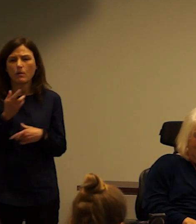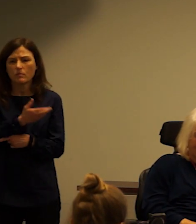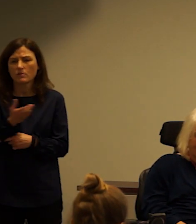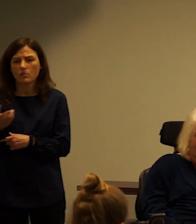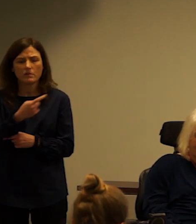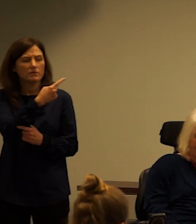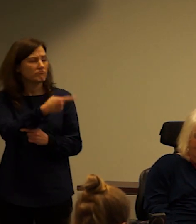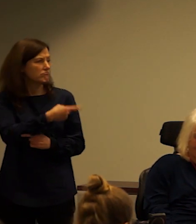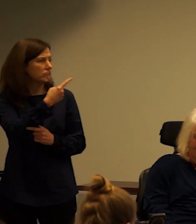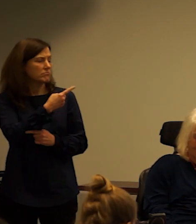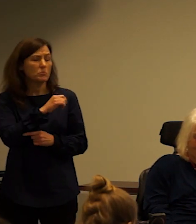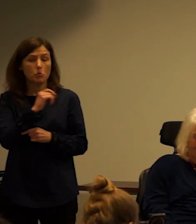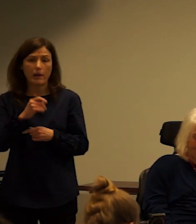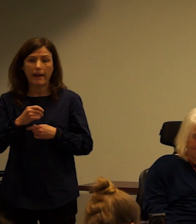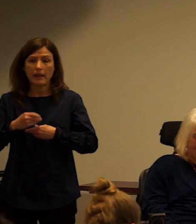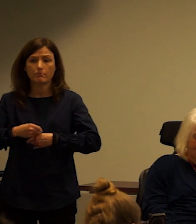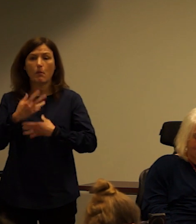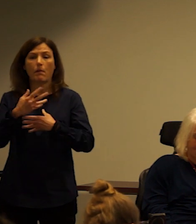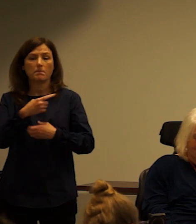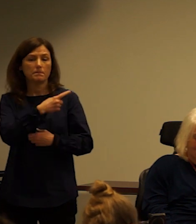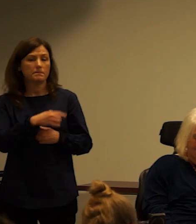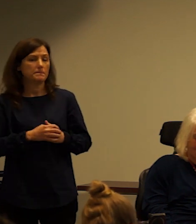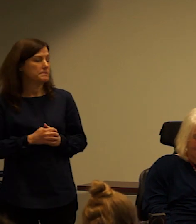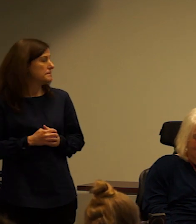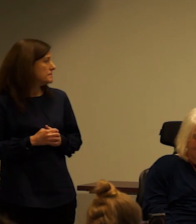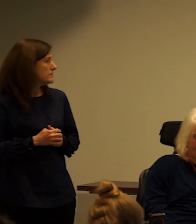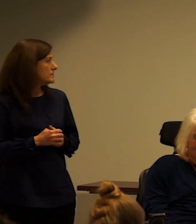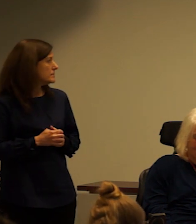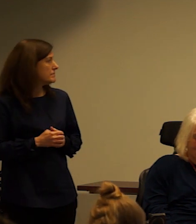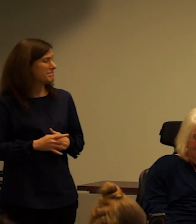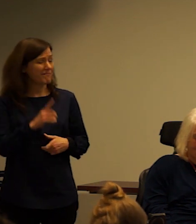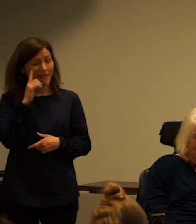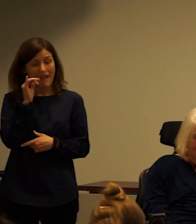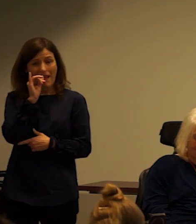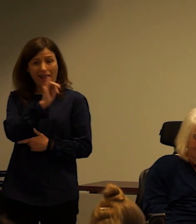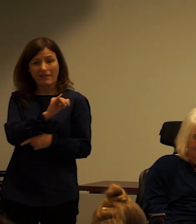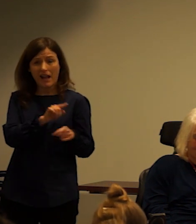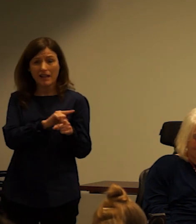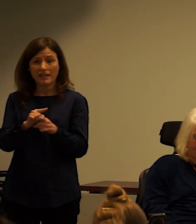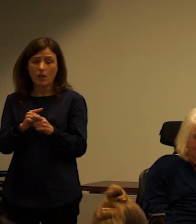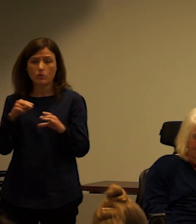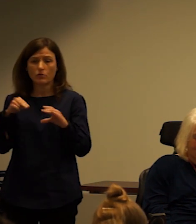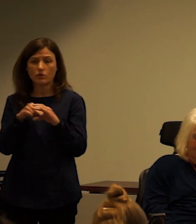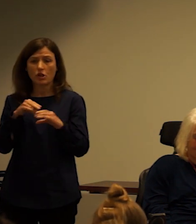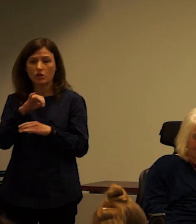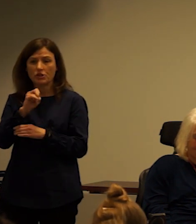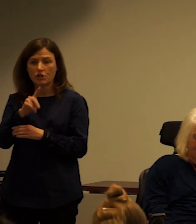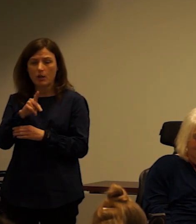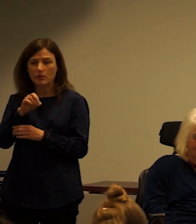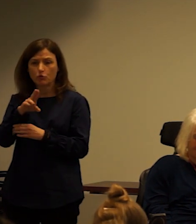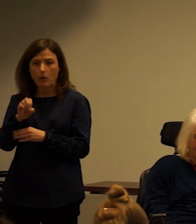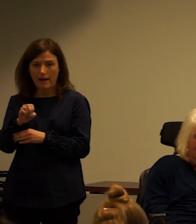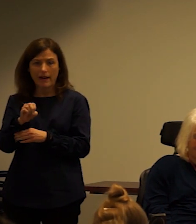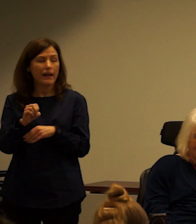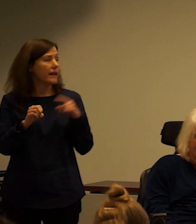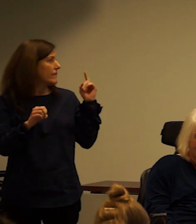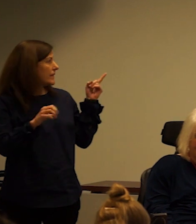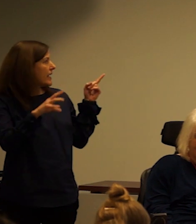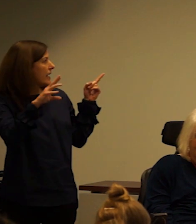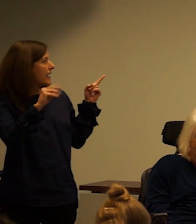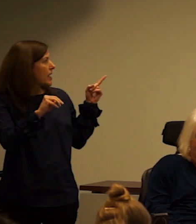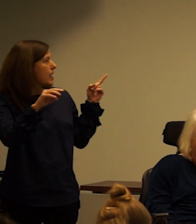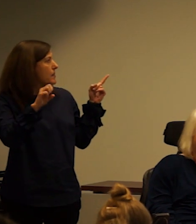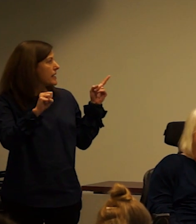resources that you can look up. This, I think, is also on the jump drive. MSEMA.org, be